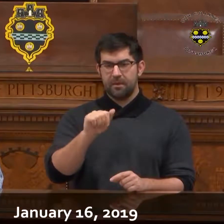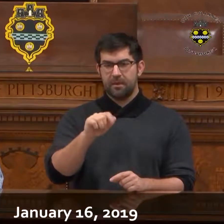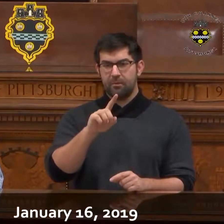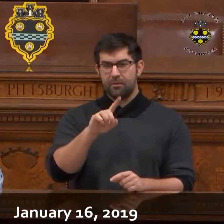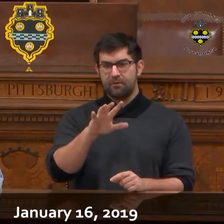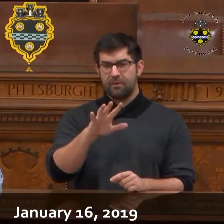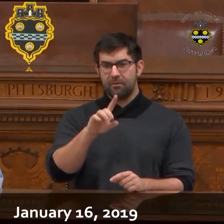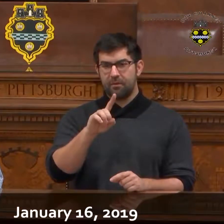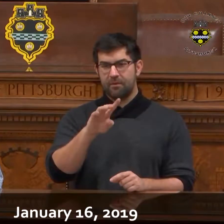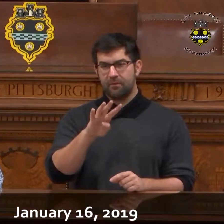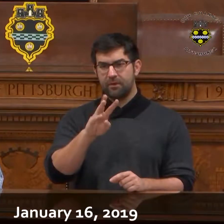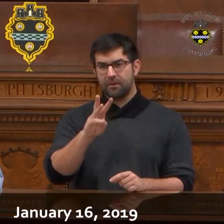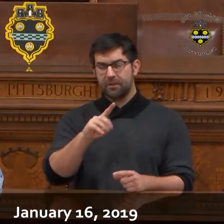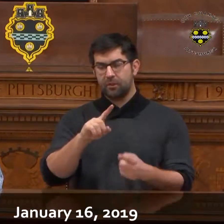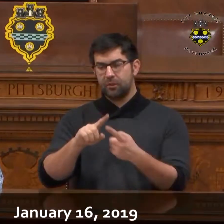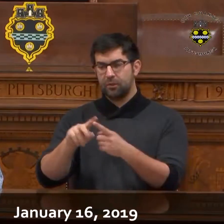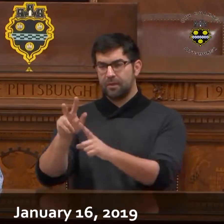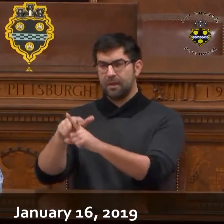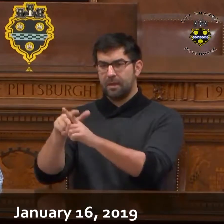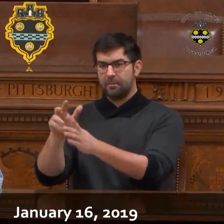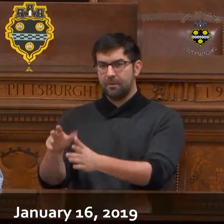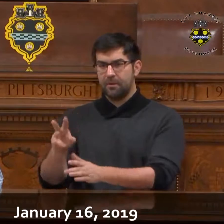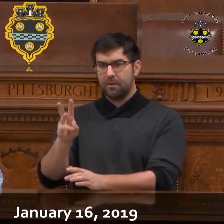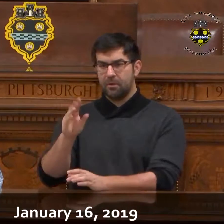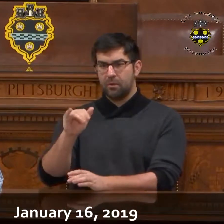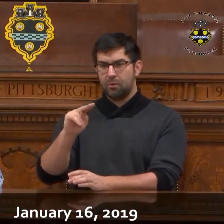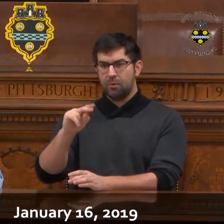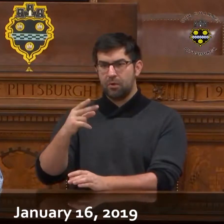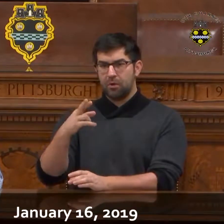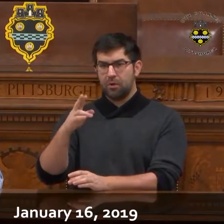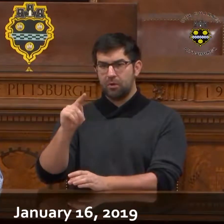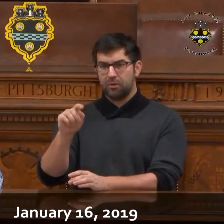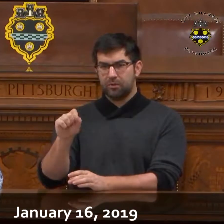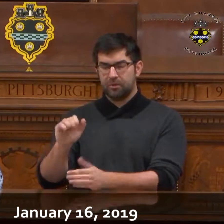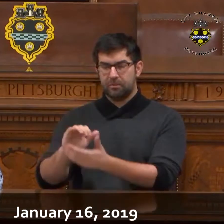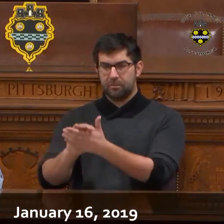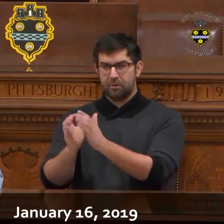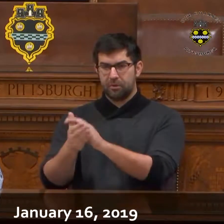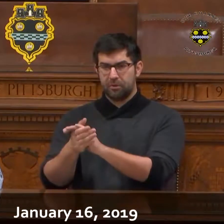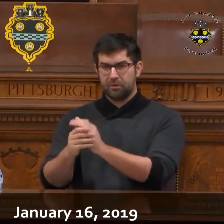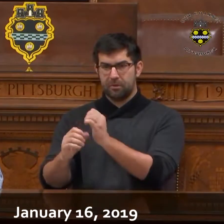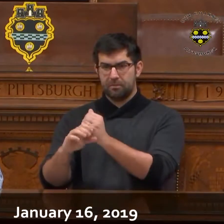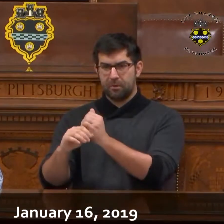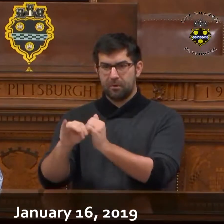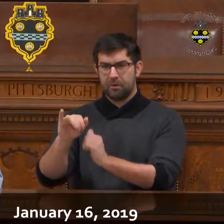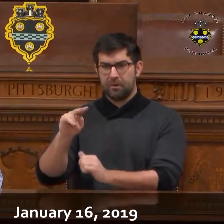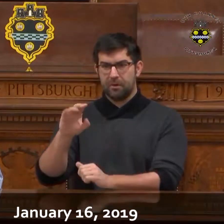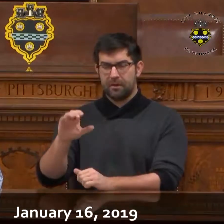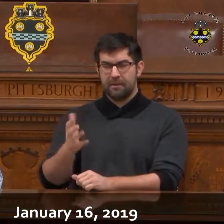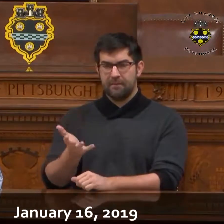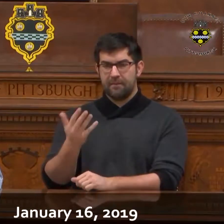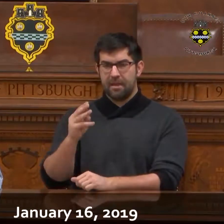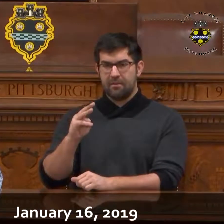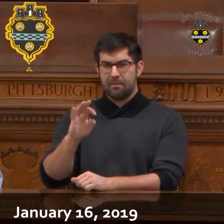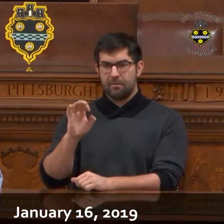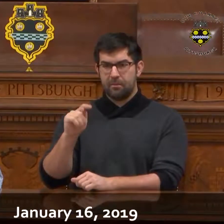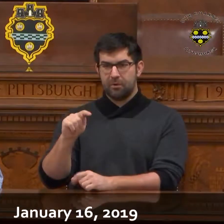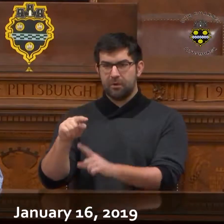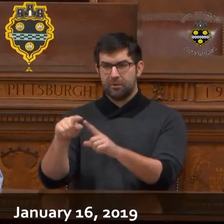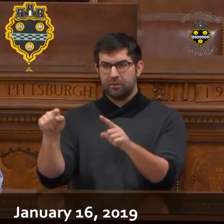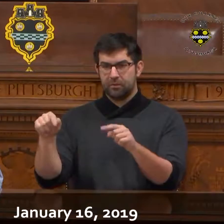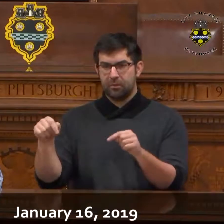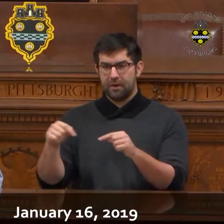15146, to the applicant Winghart's Burgers Marketing Inc., 5 Market Square, Pittsburgh,